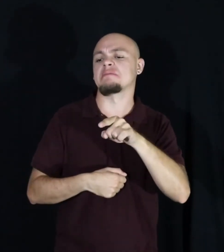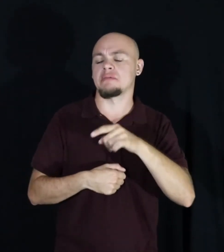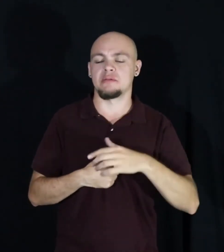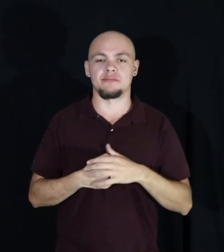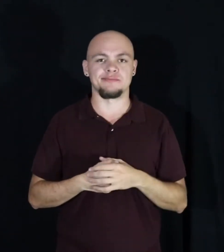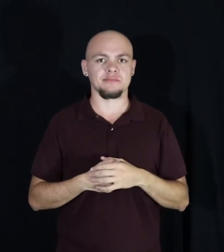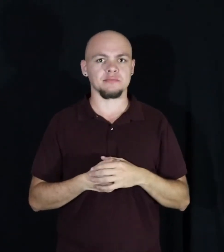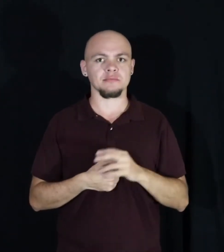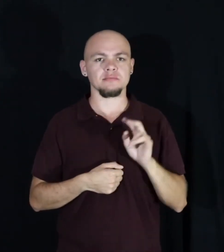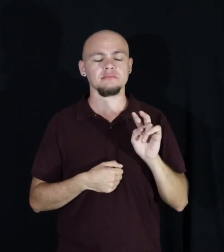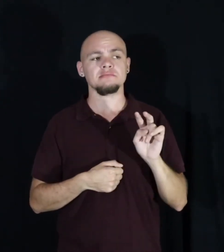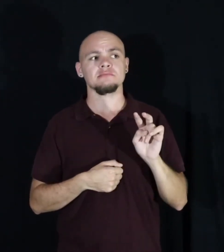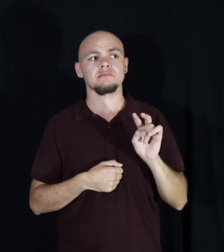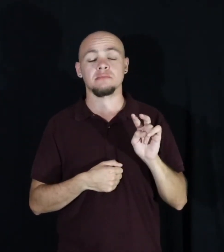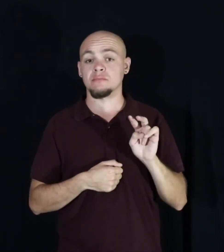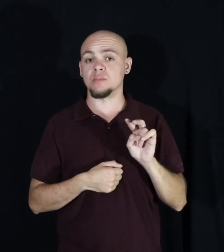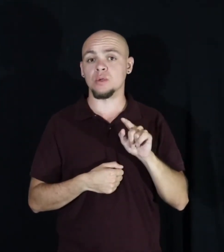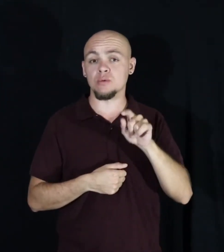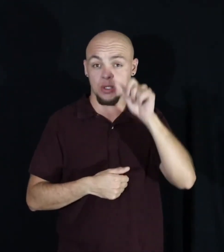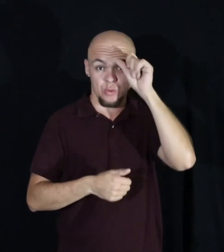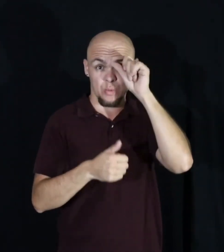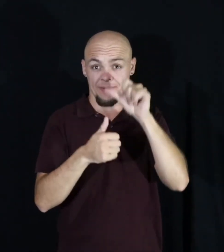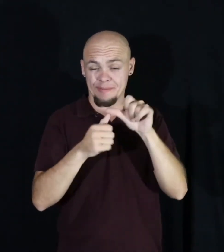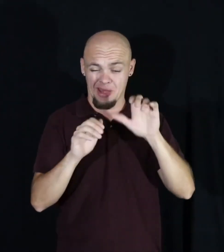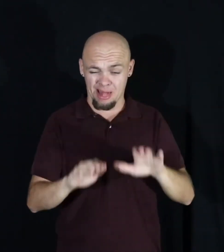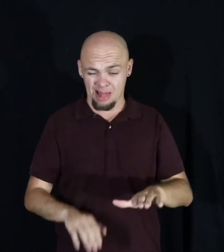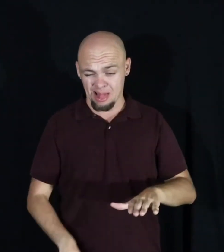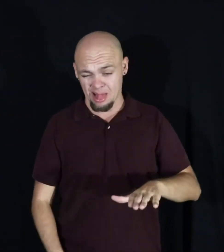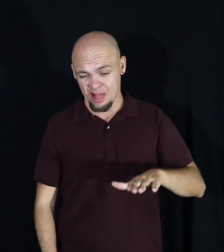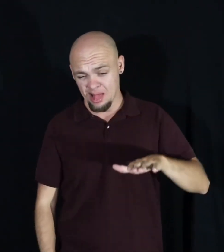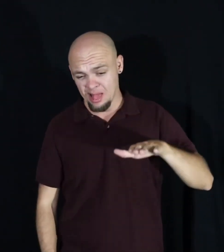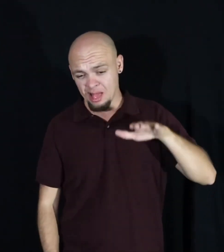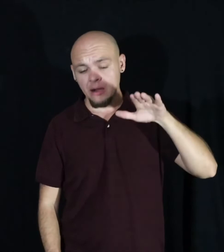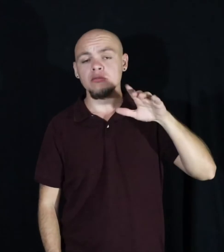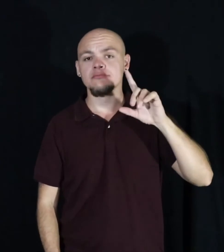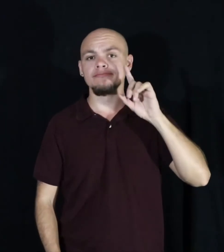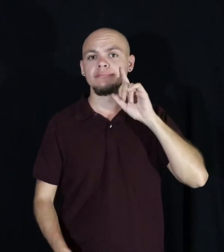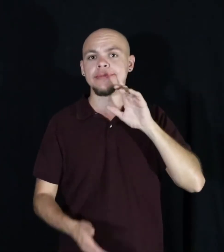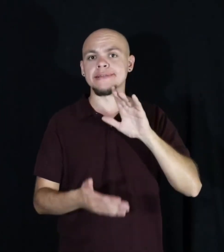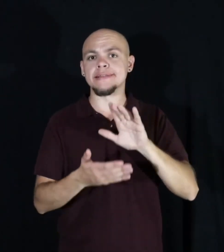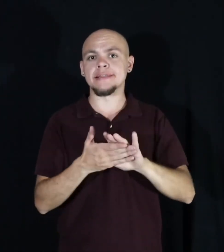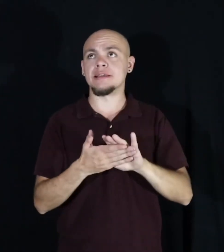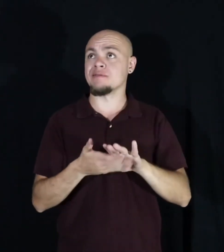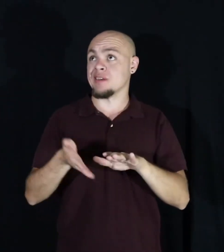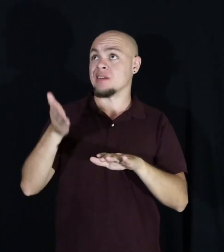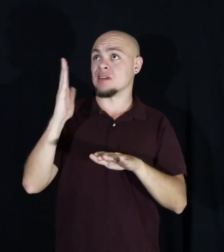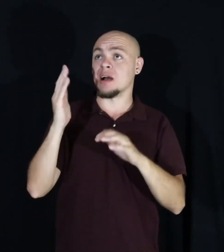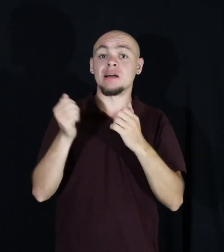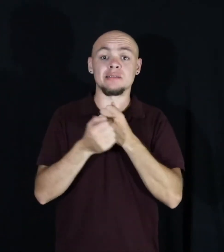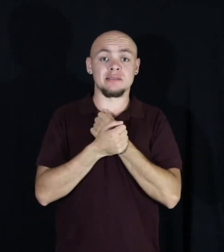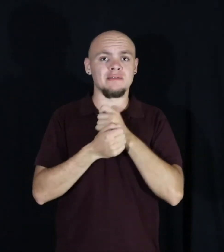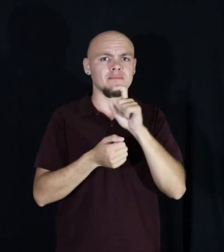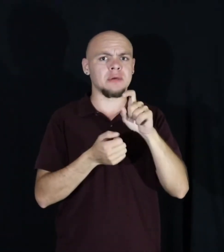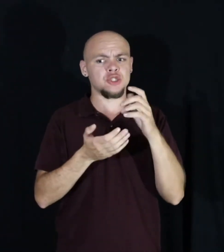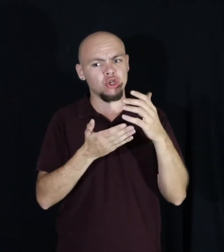And so, for as long as you can remember, really, you always believed you had to earn God's love.